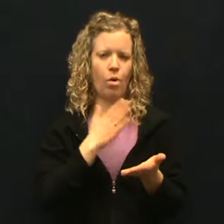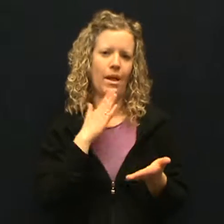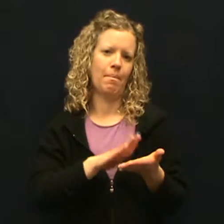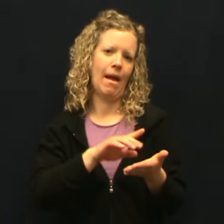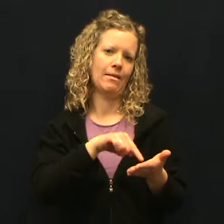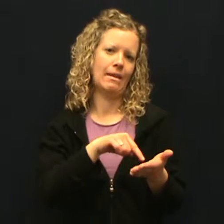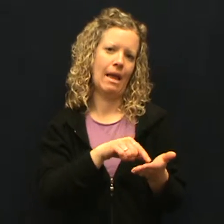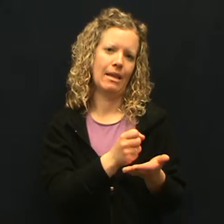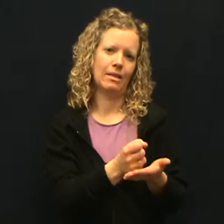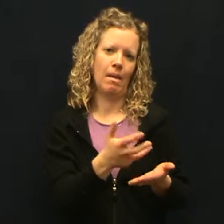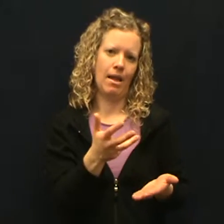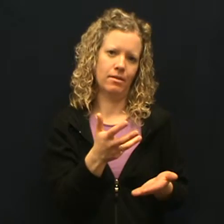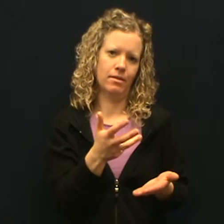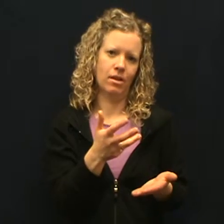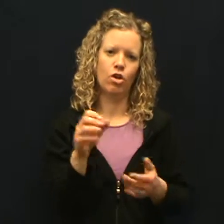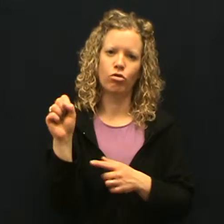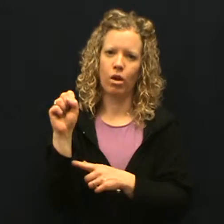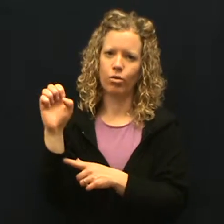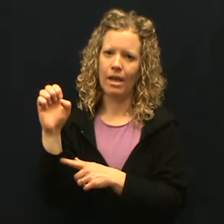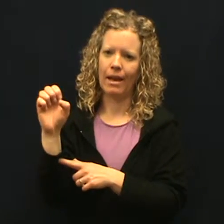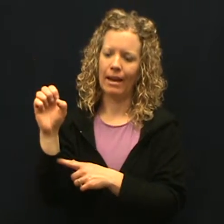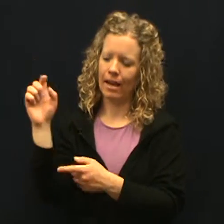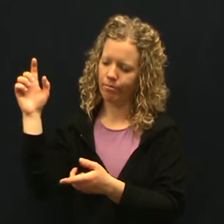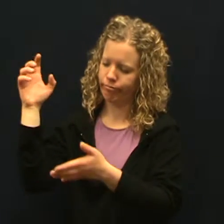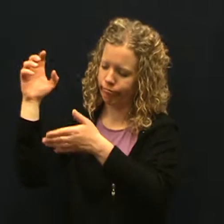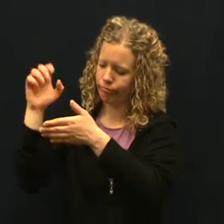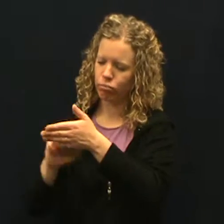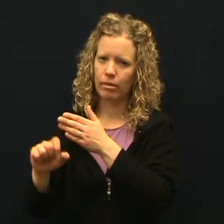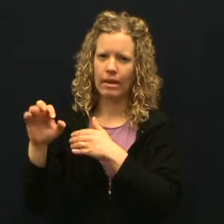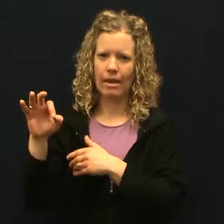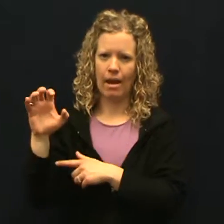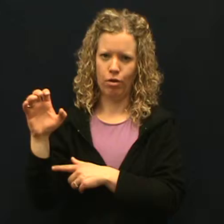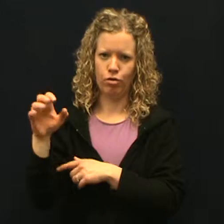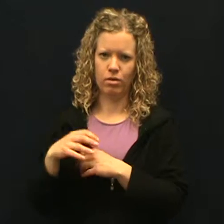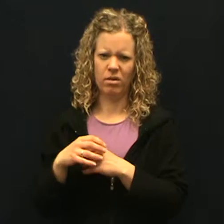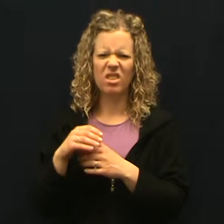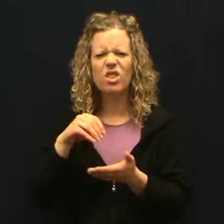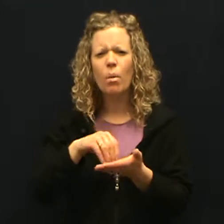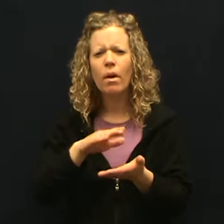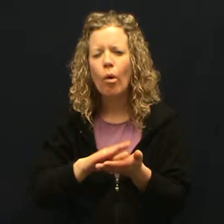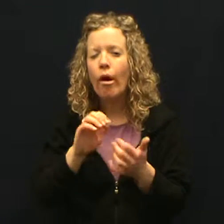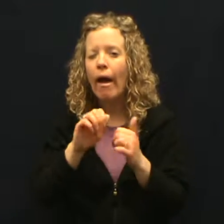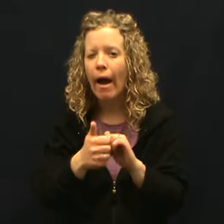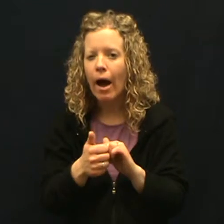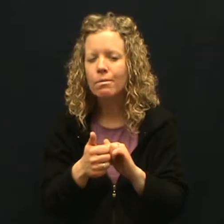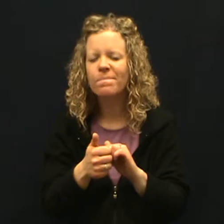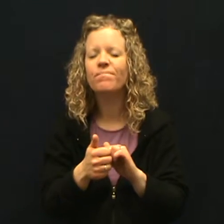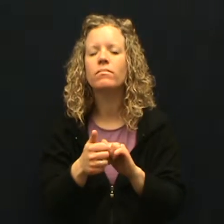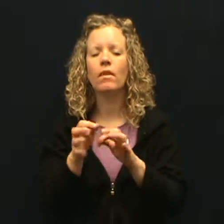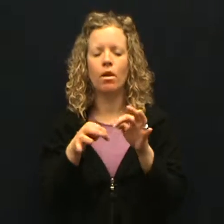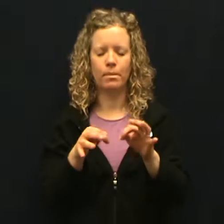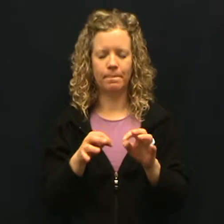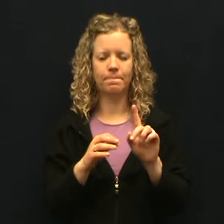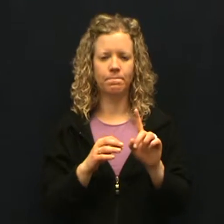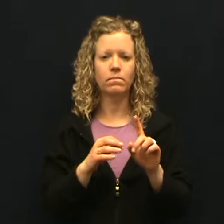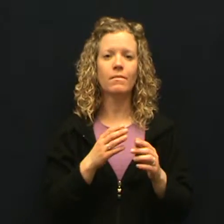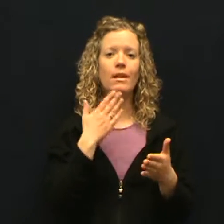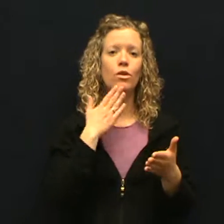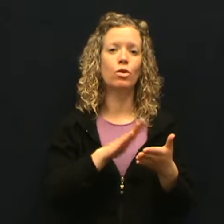equity by $900. So the entry to record that estimated bad debt for the month, bad debts for the month, is to debit bad